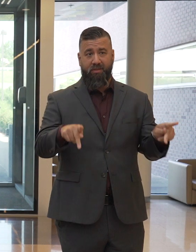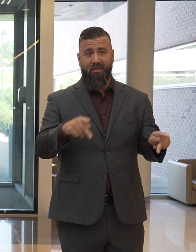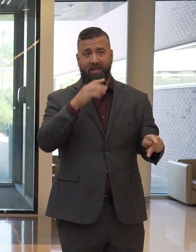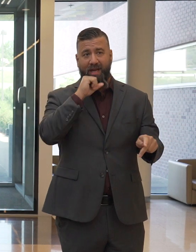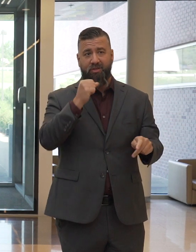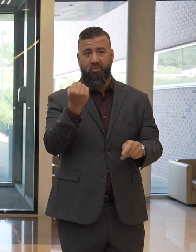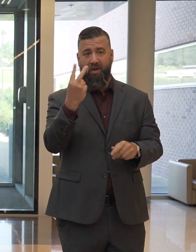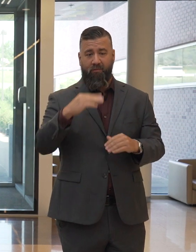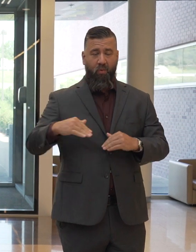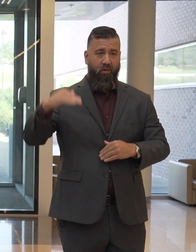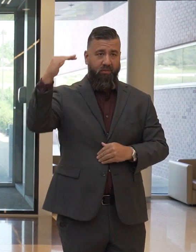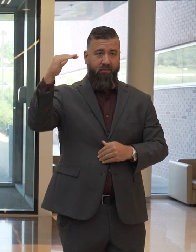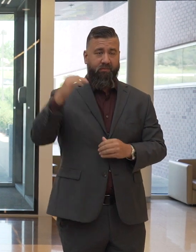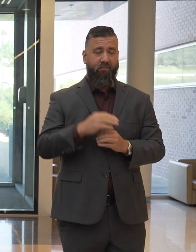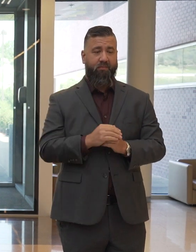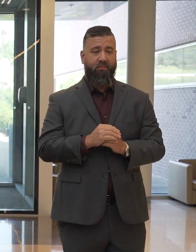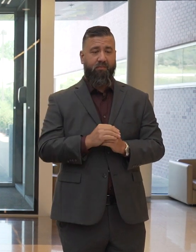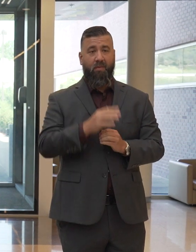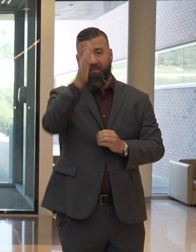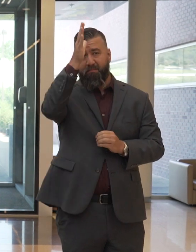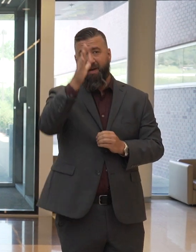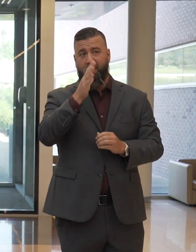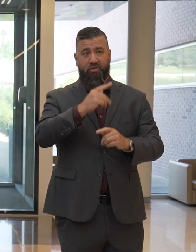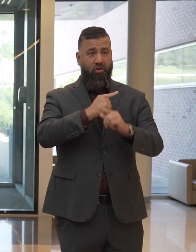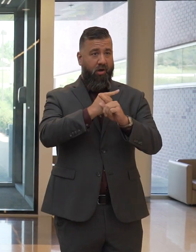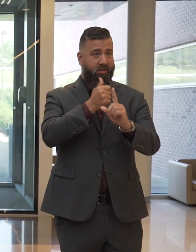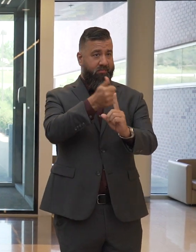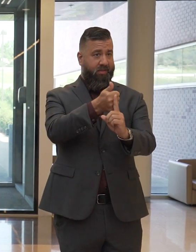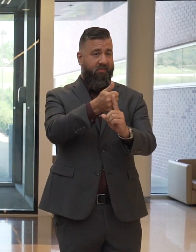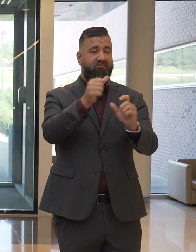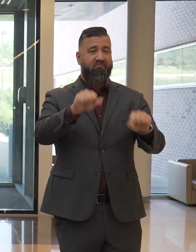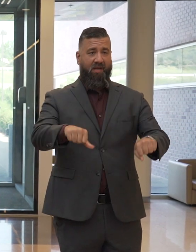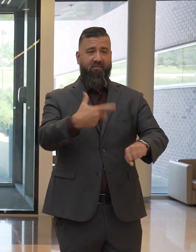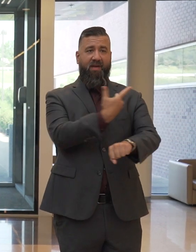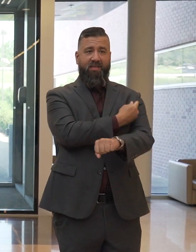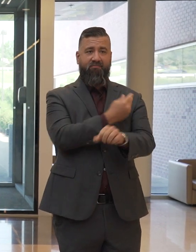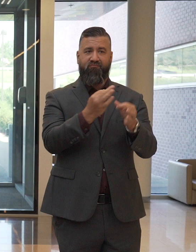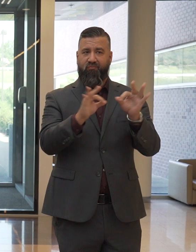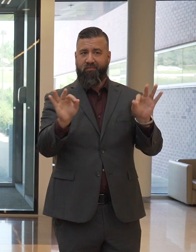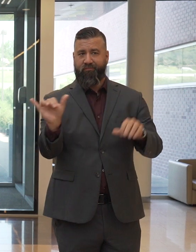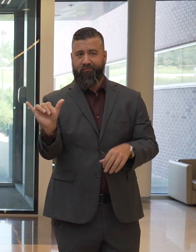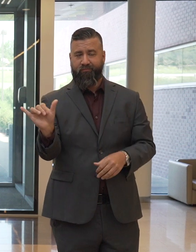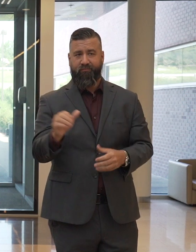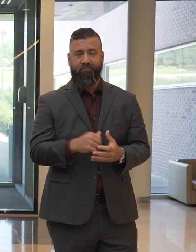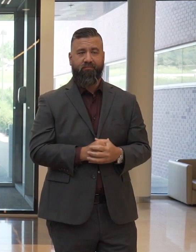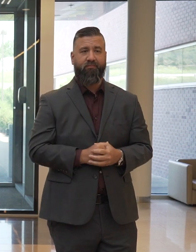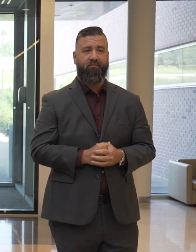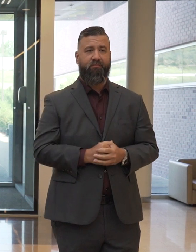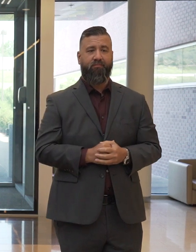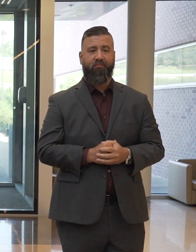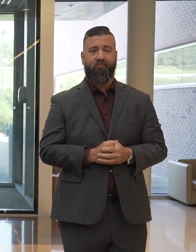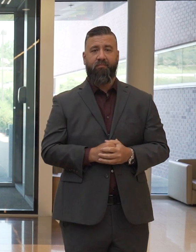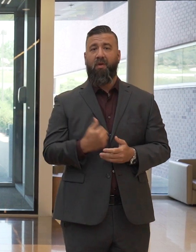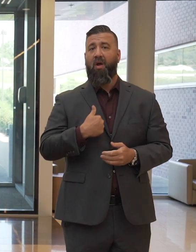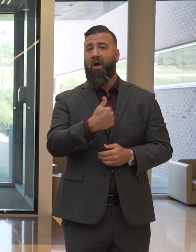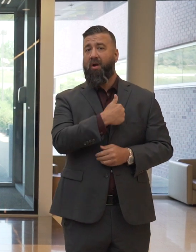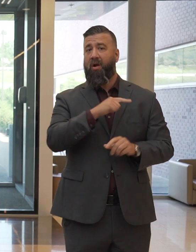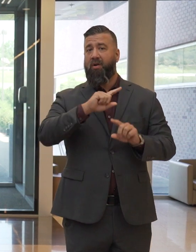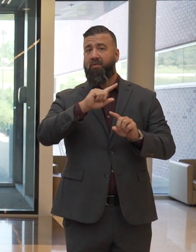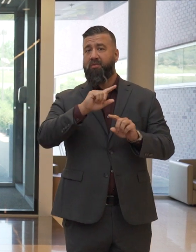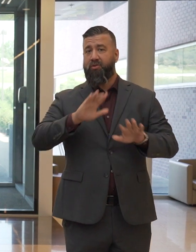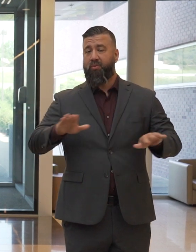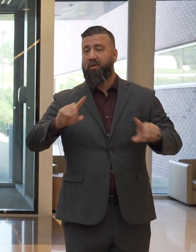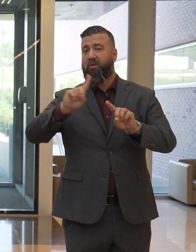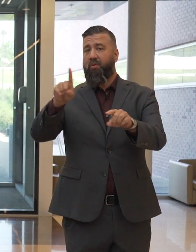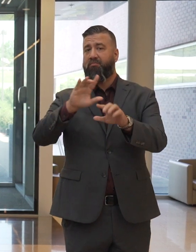older. And parents and guardians can get a vaccine as well. Our kids are going back to the classroom